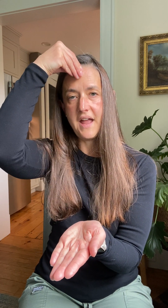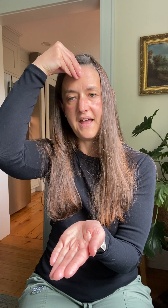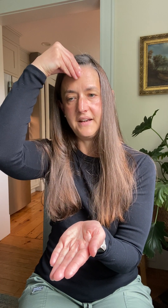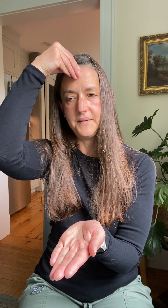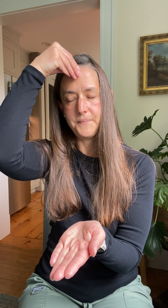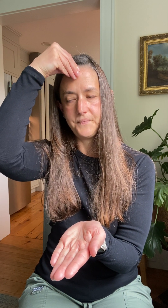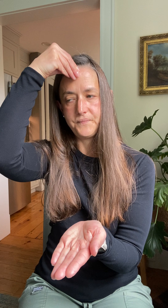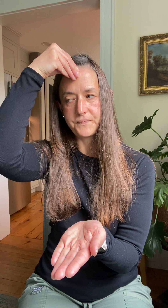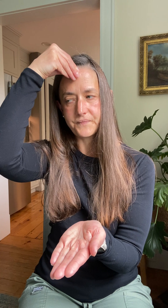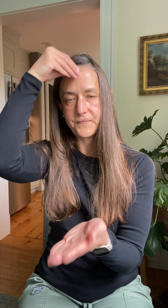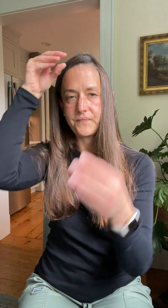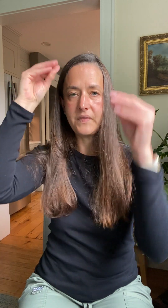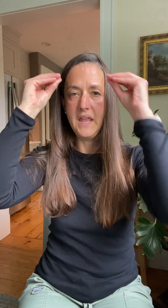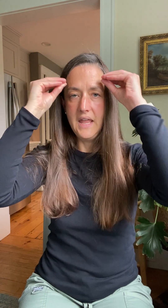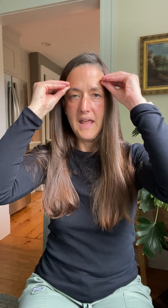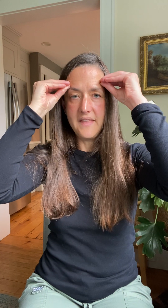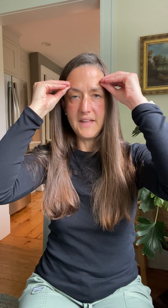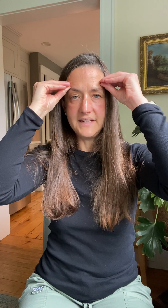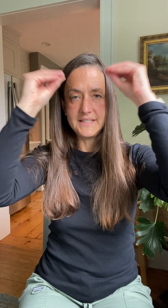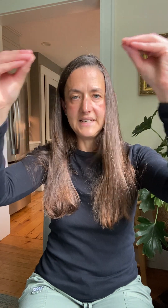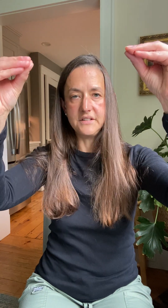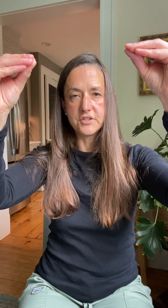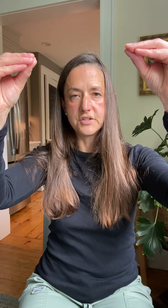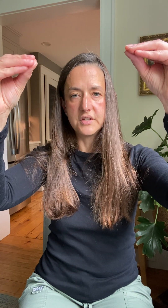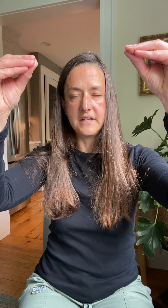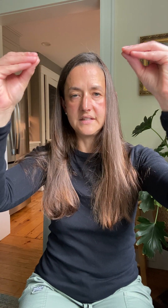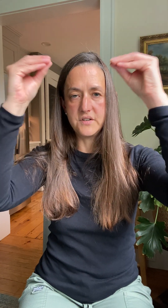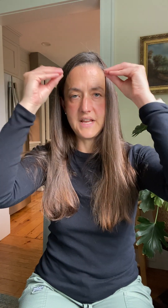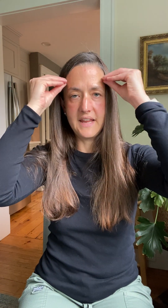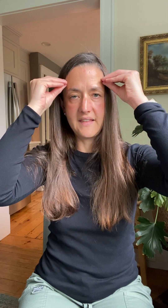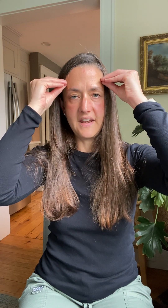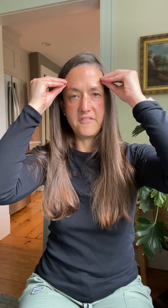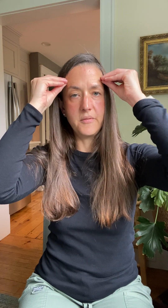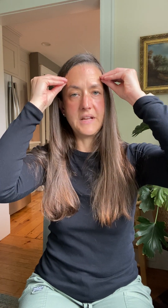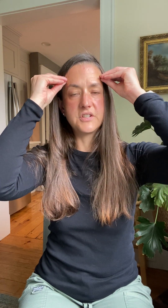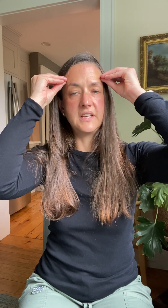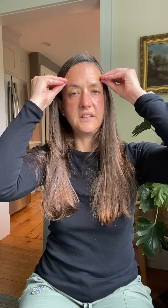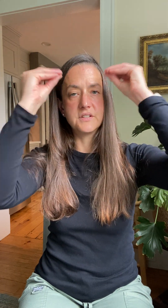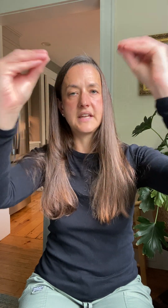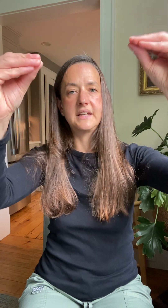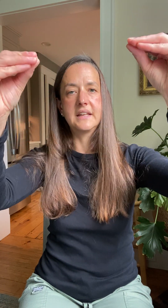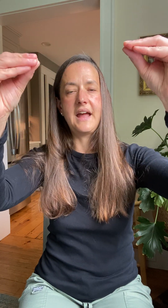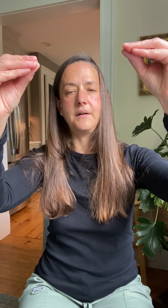head. And then teach is you're taking that information and you're sending it out.